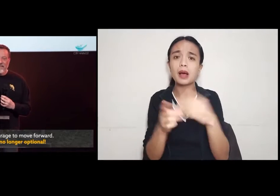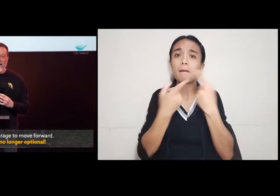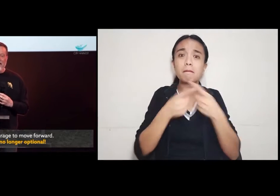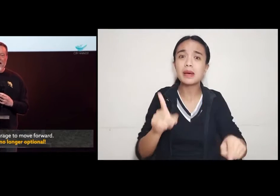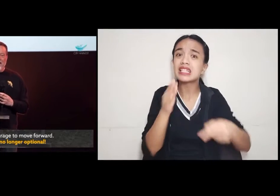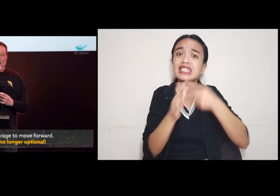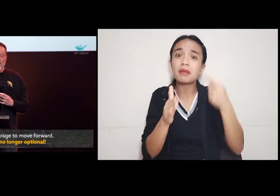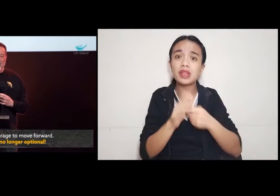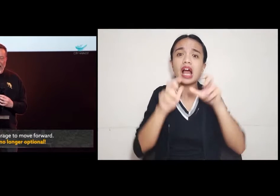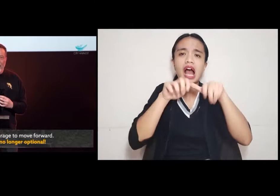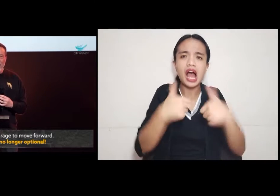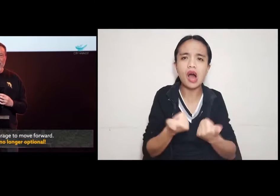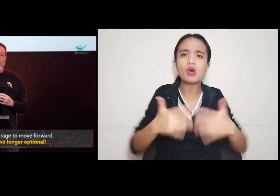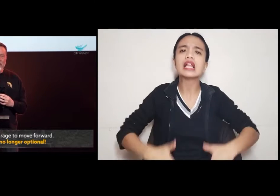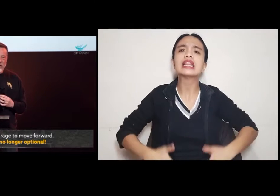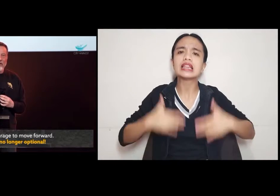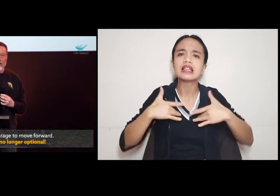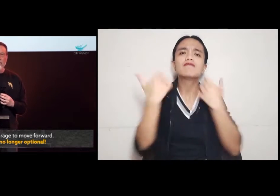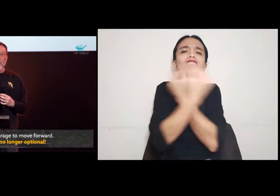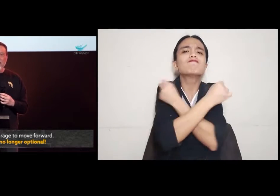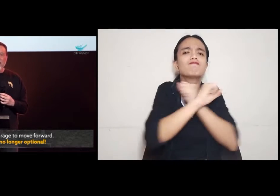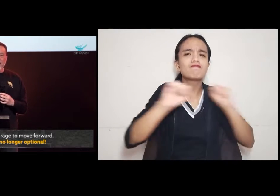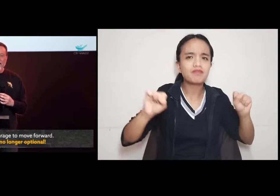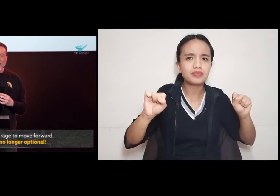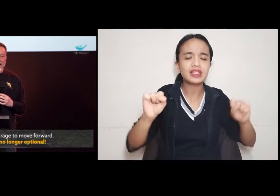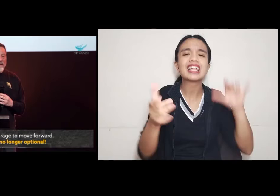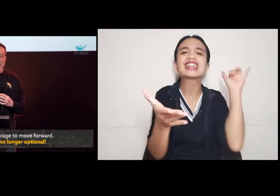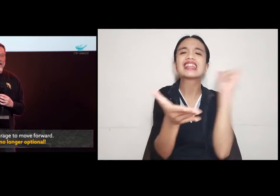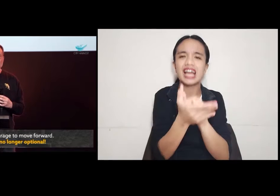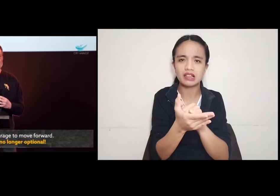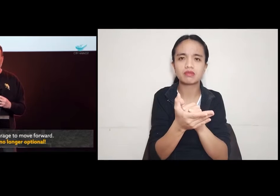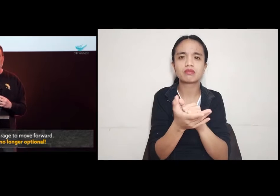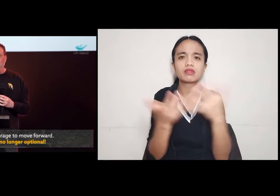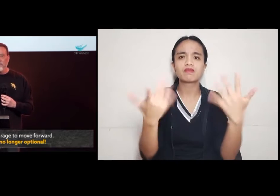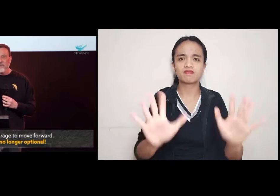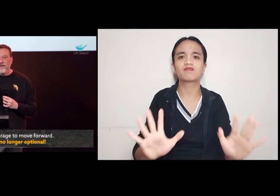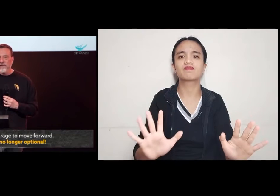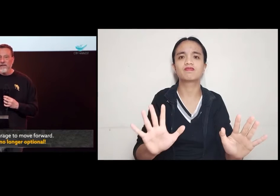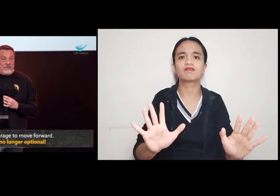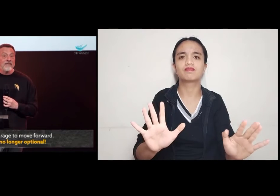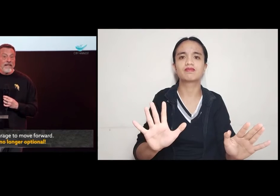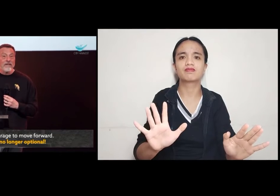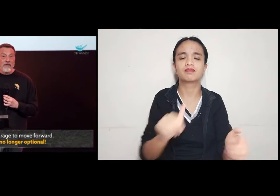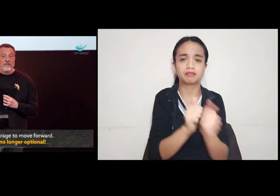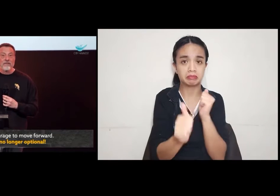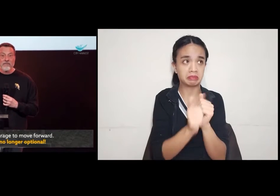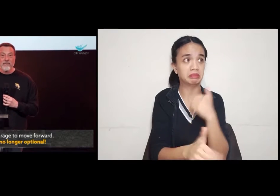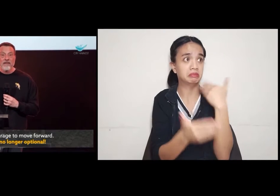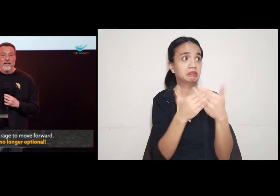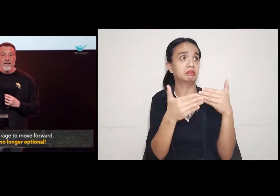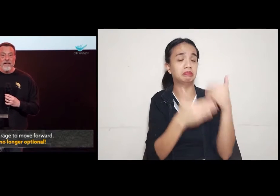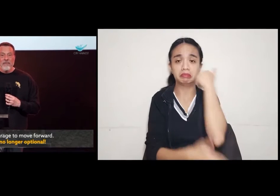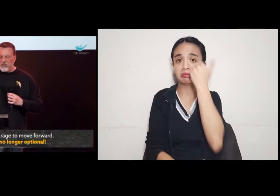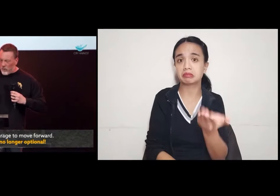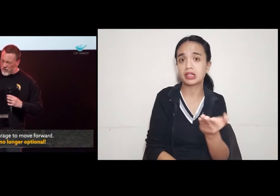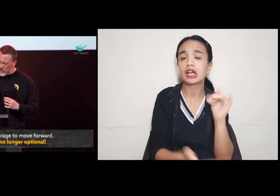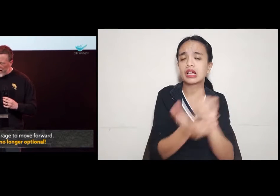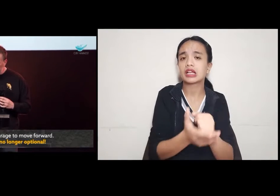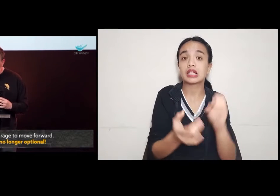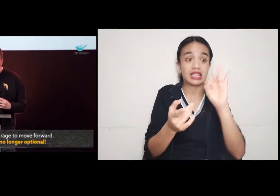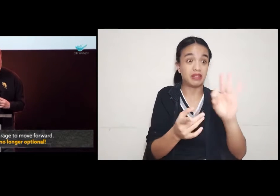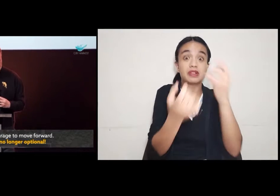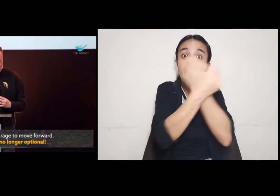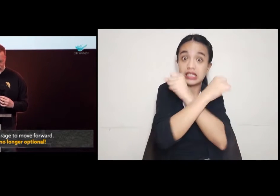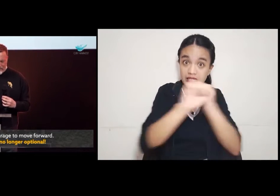actually living in safety and security that is the end of us. That is the death of us. Because when